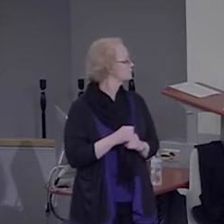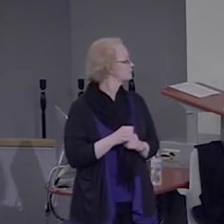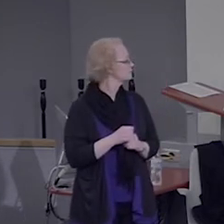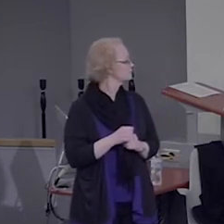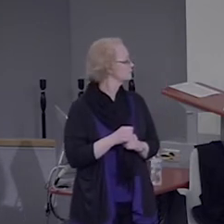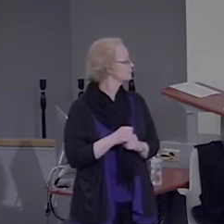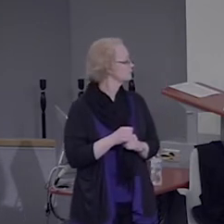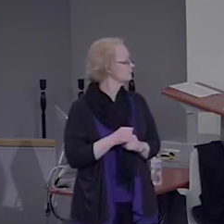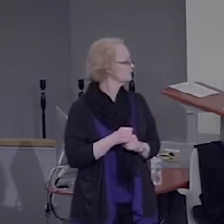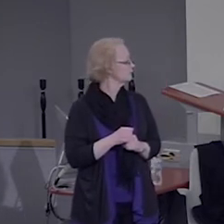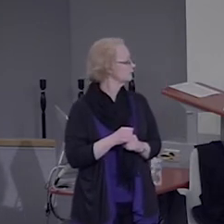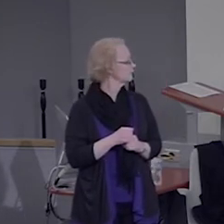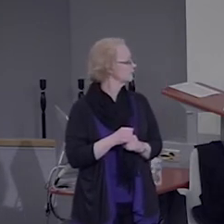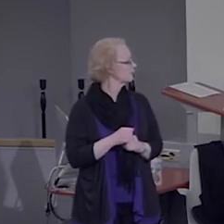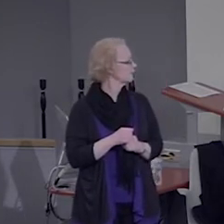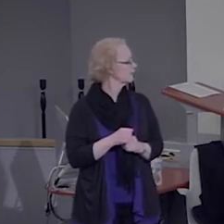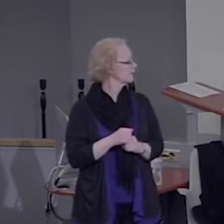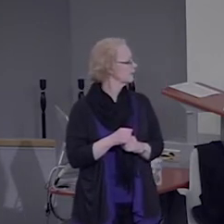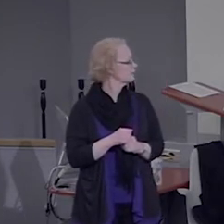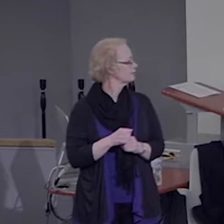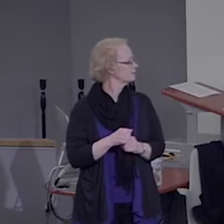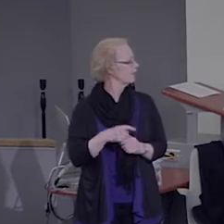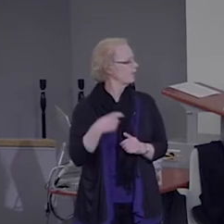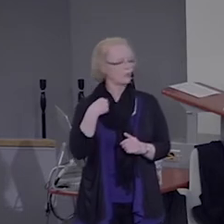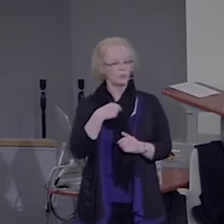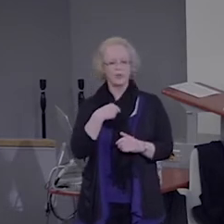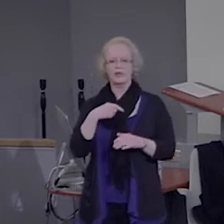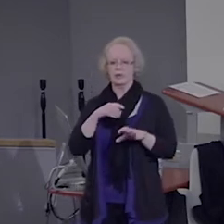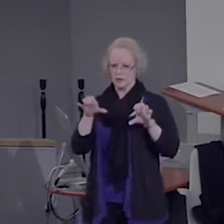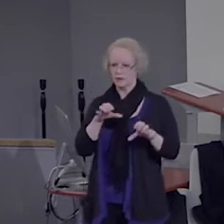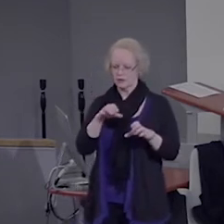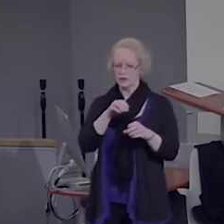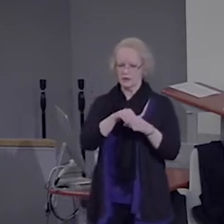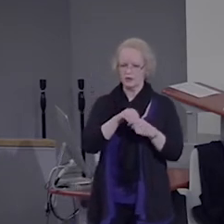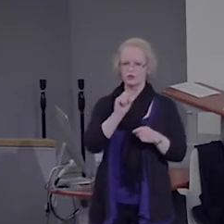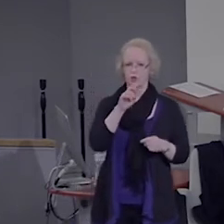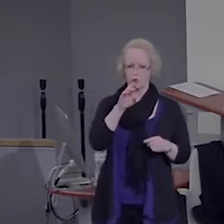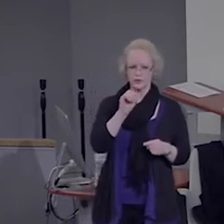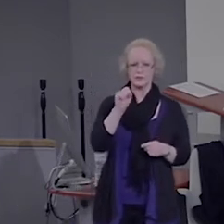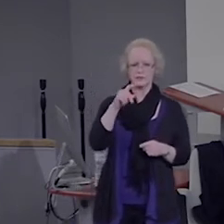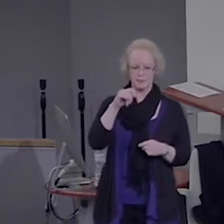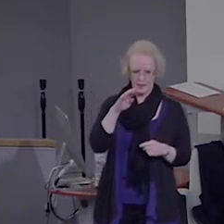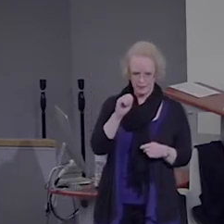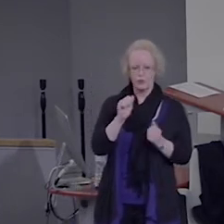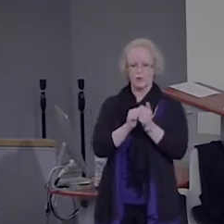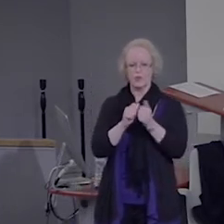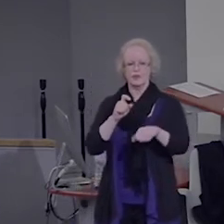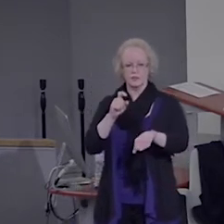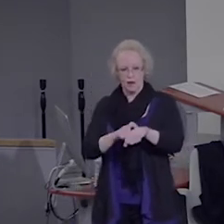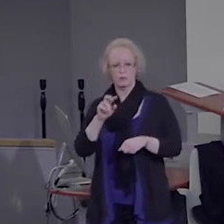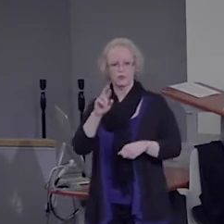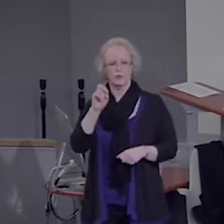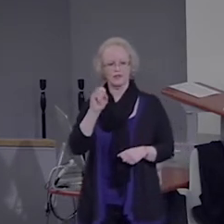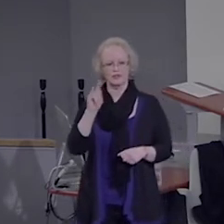we are space and with time resolution of 50 milliseconds